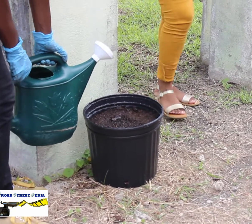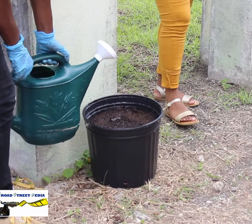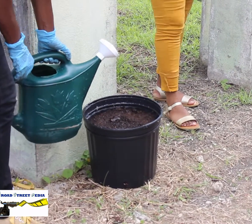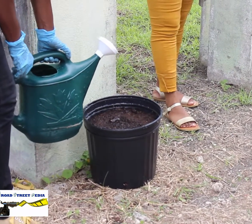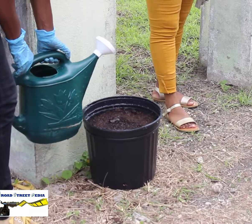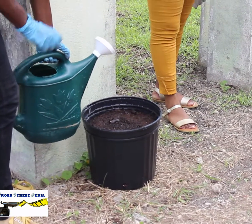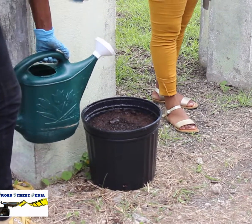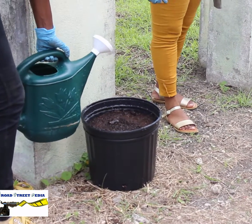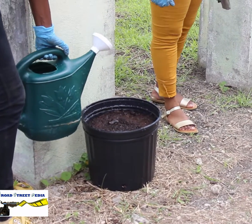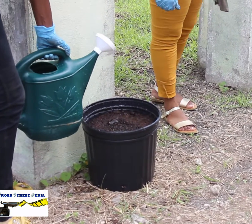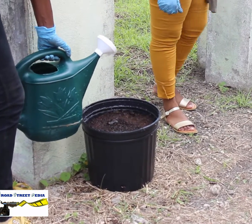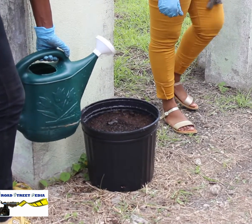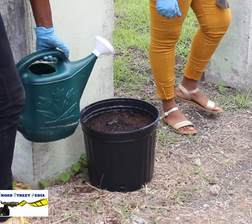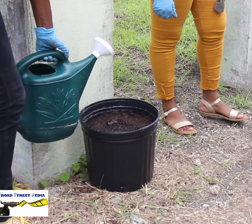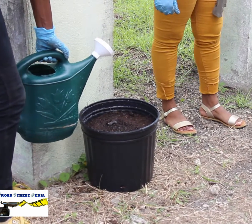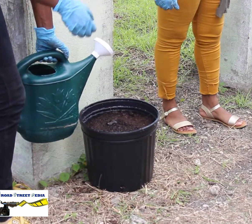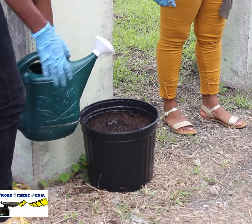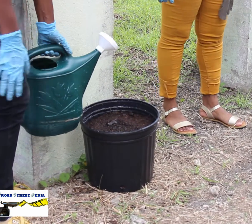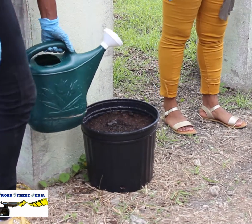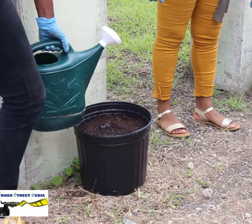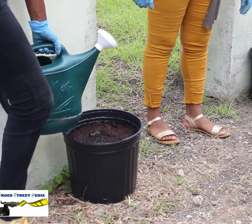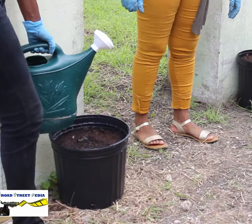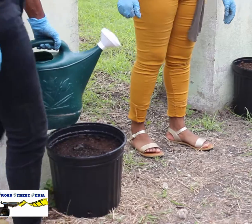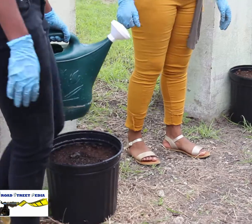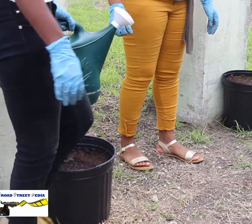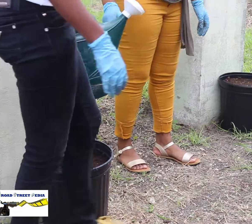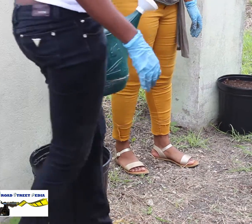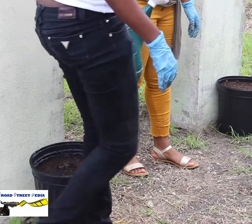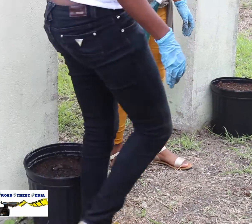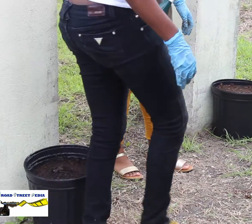die. Yeah.